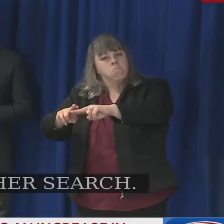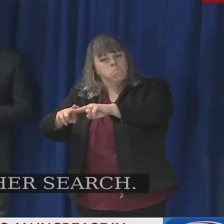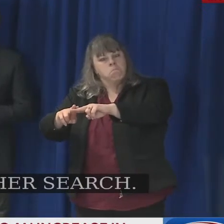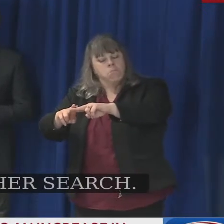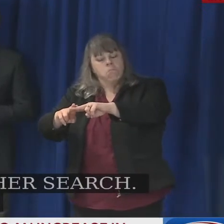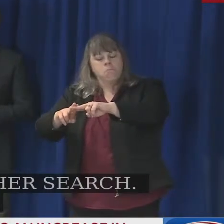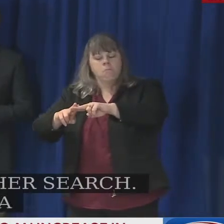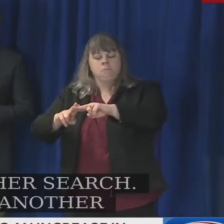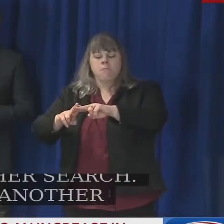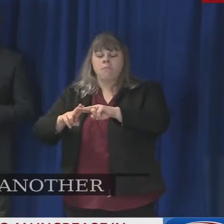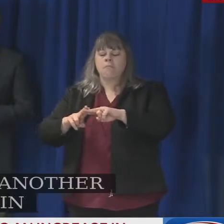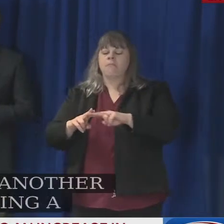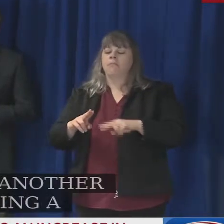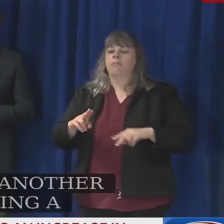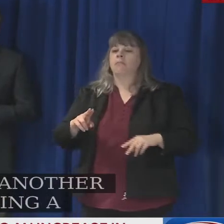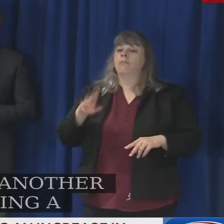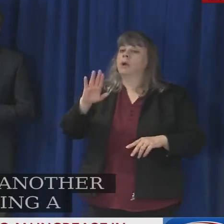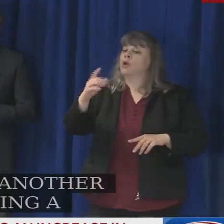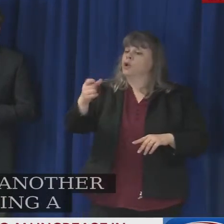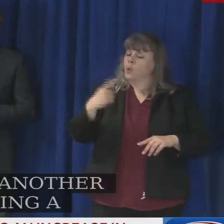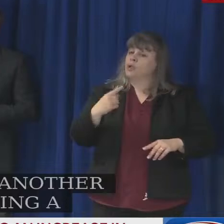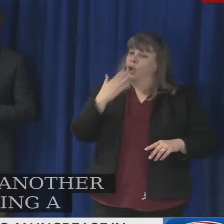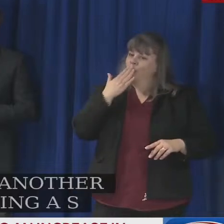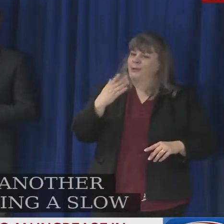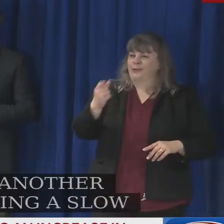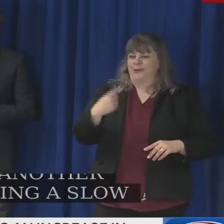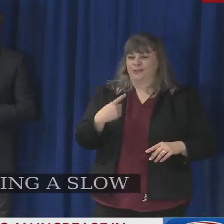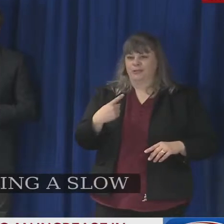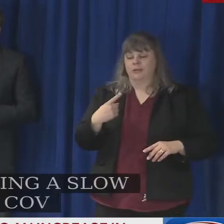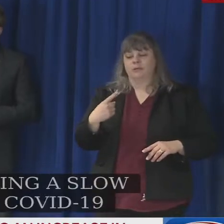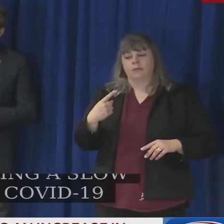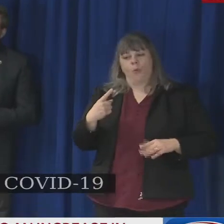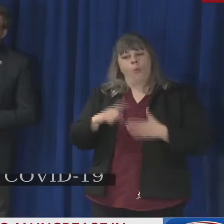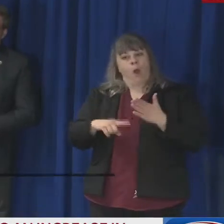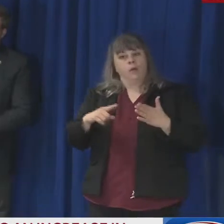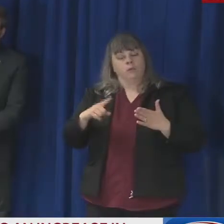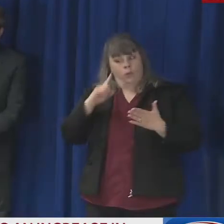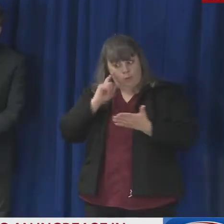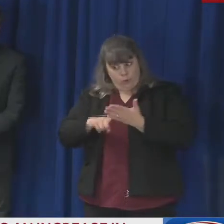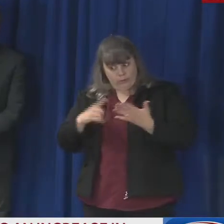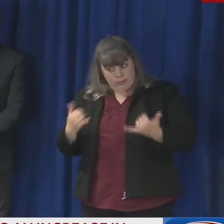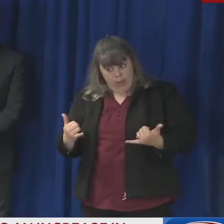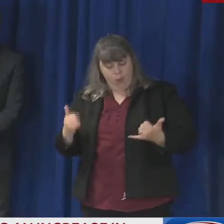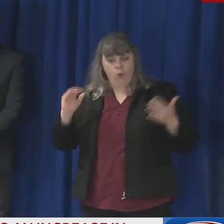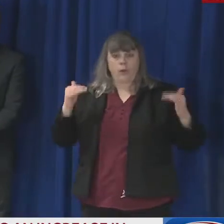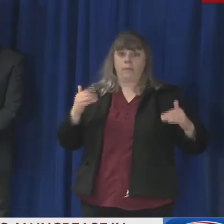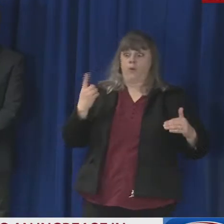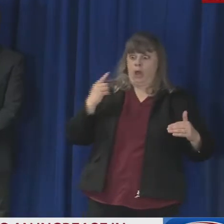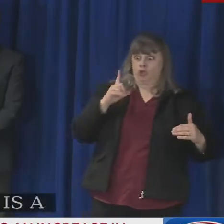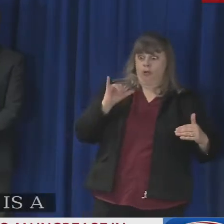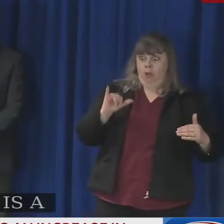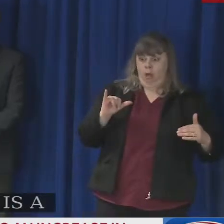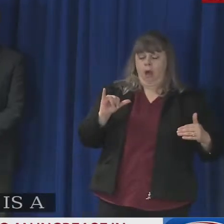your question really is a good one. Is what we're seeing right now out of the realm of ordinary to what we're seeing last